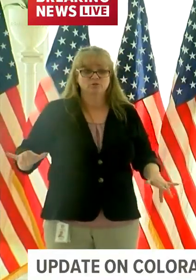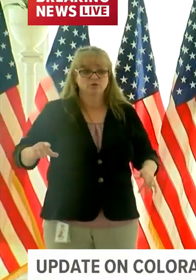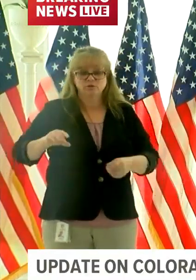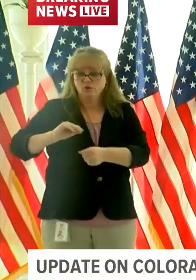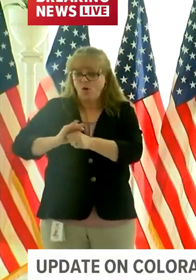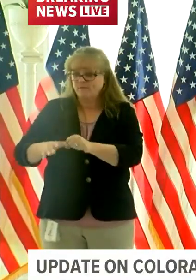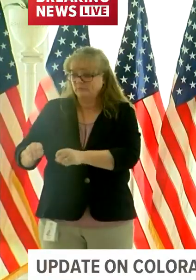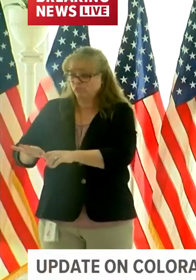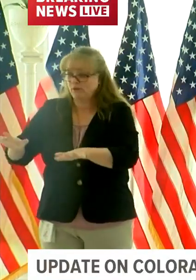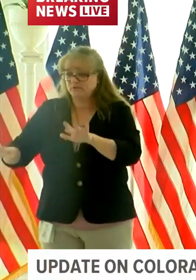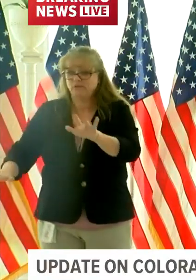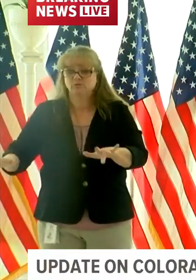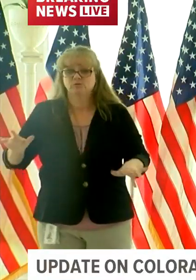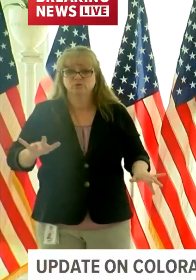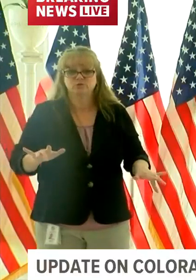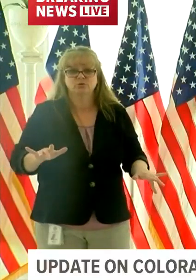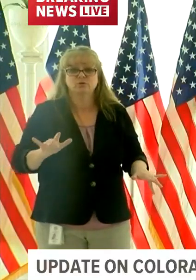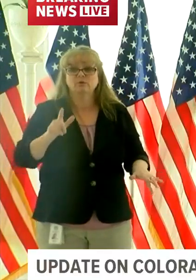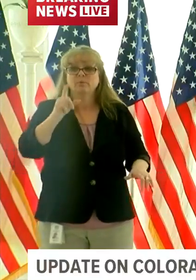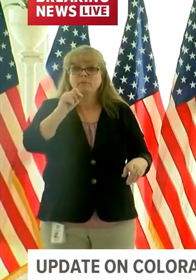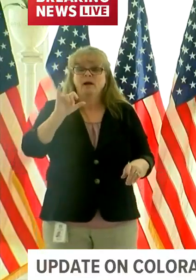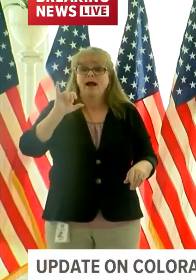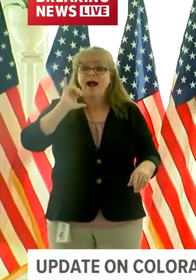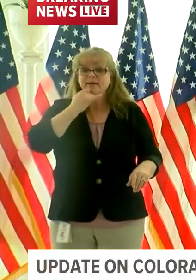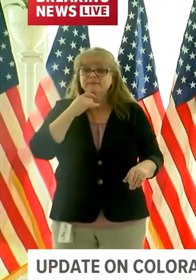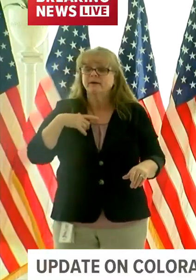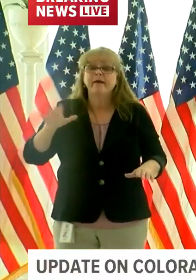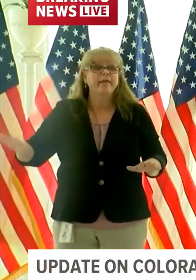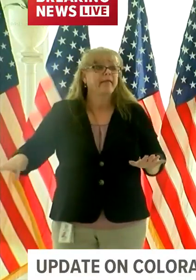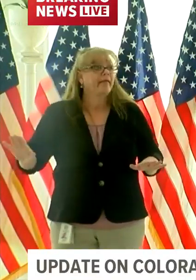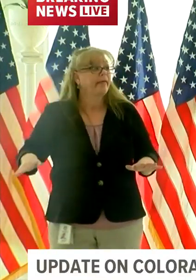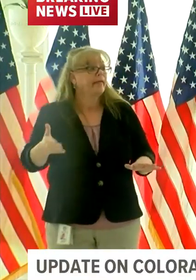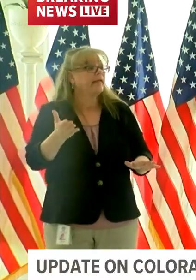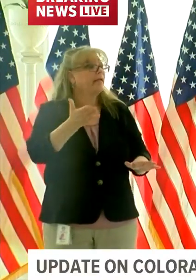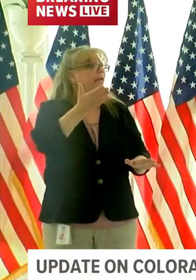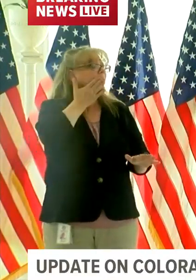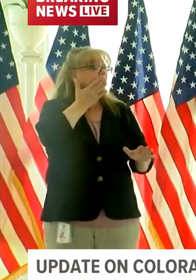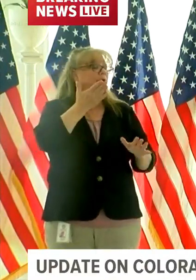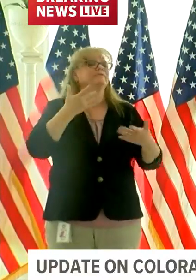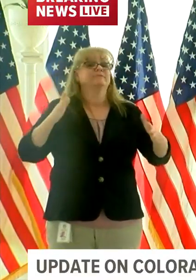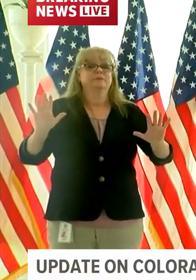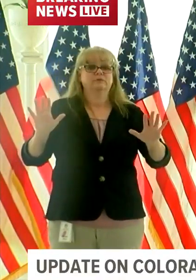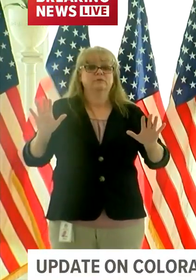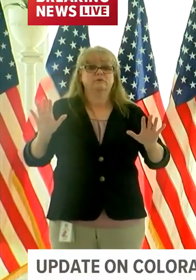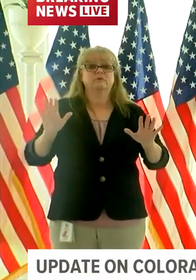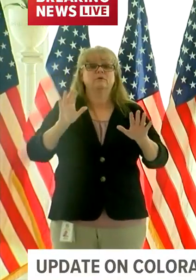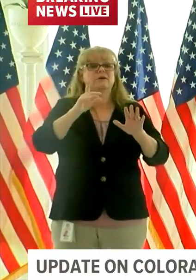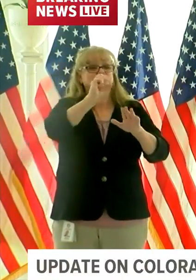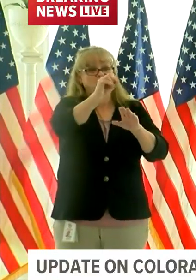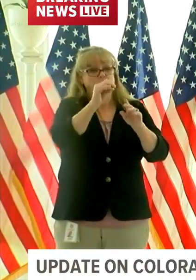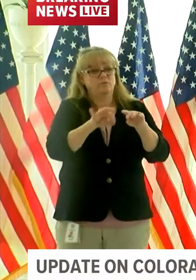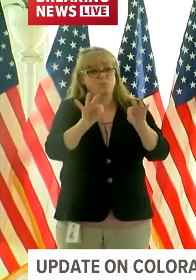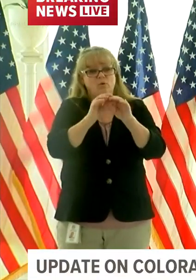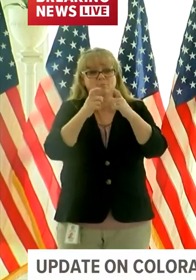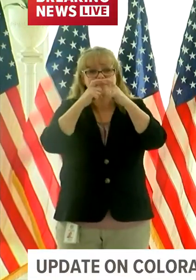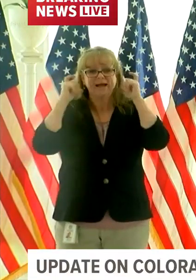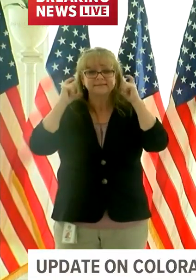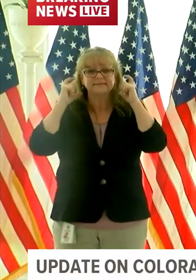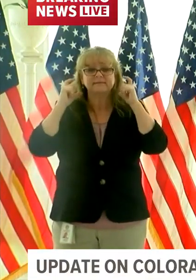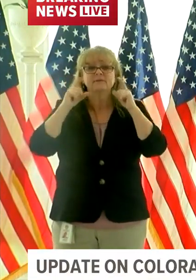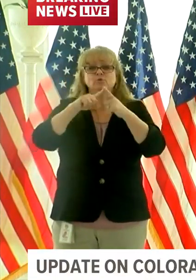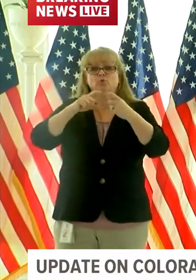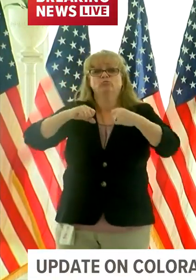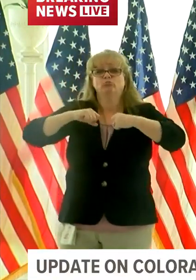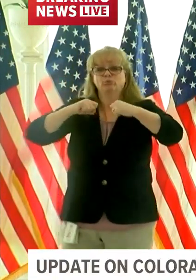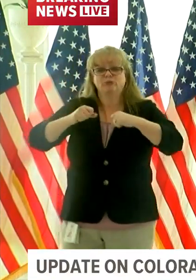dozens of times an hour or some statistic like that, people just touch their nose or mouth, and you can't do that if you're wearing a mask. So that's the true benefit,